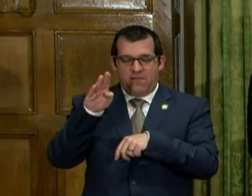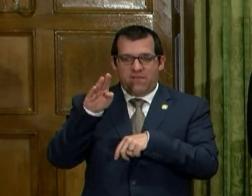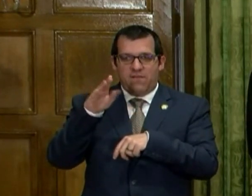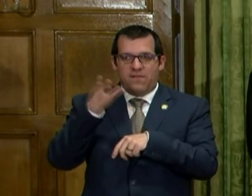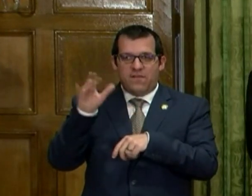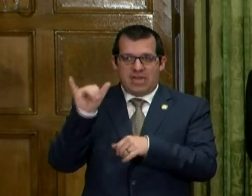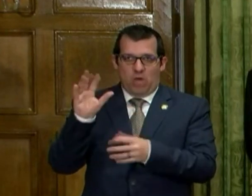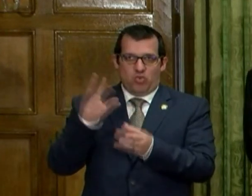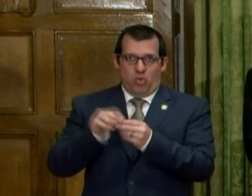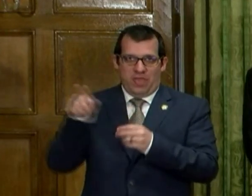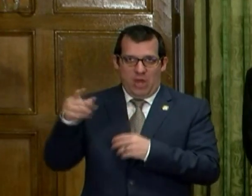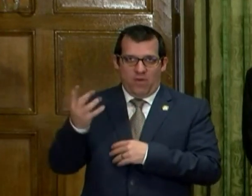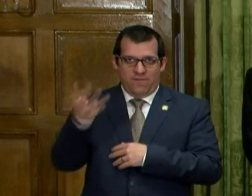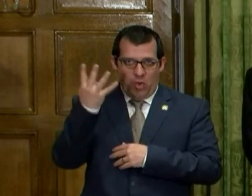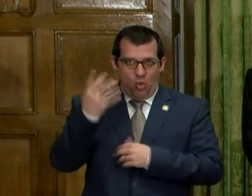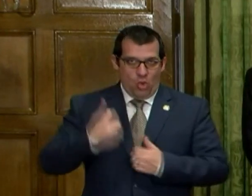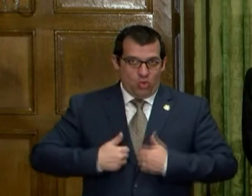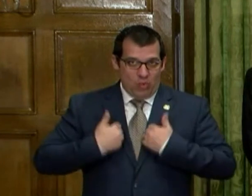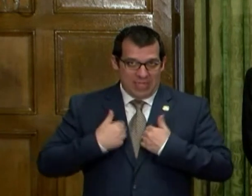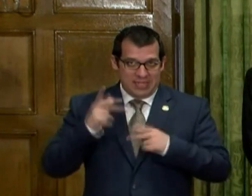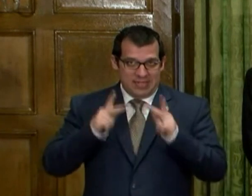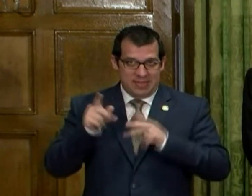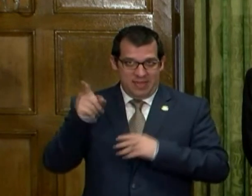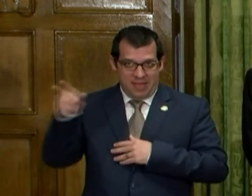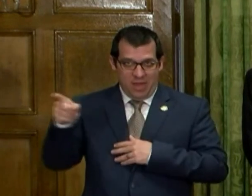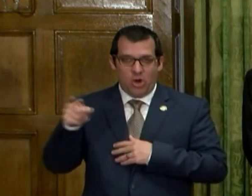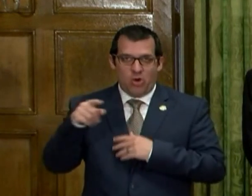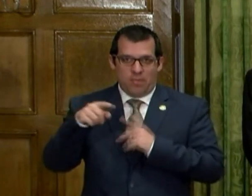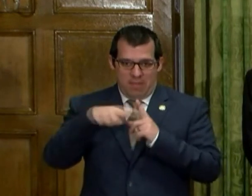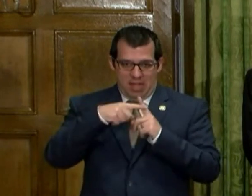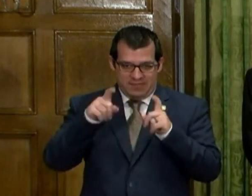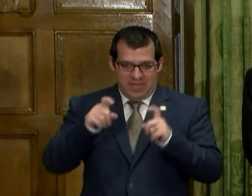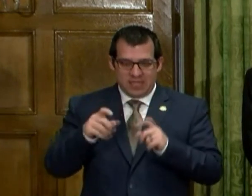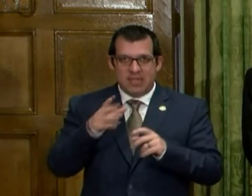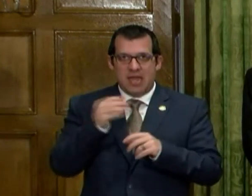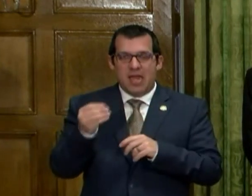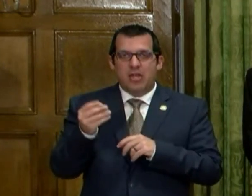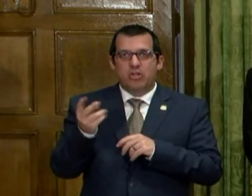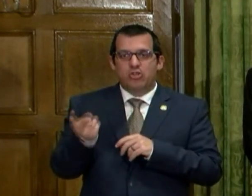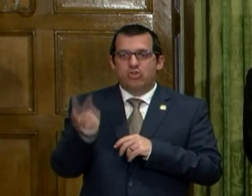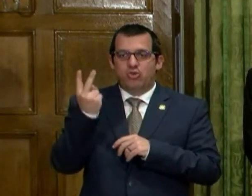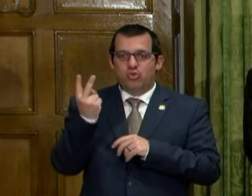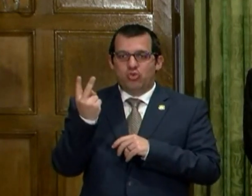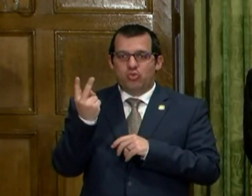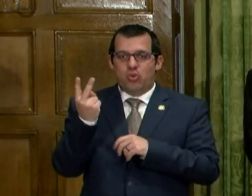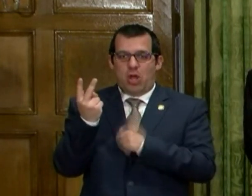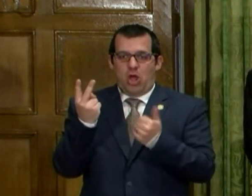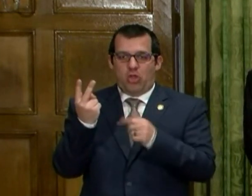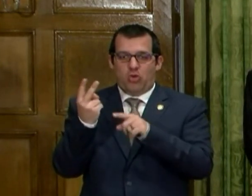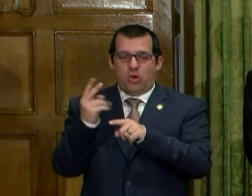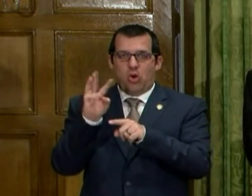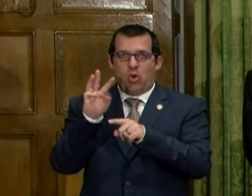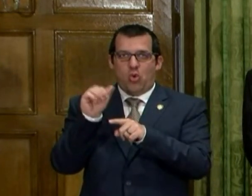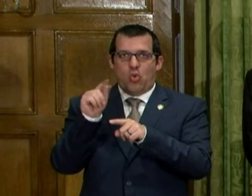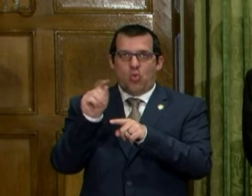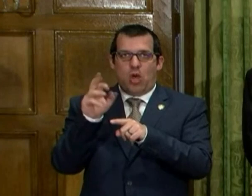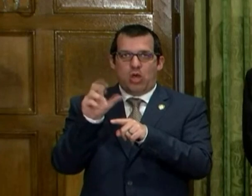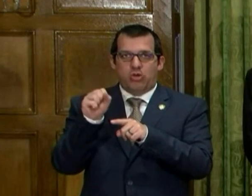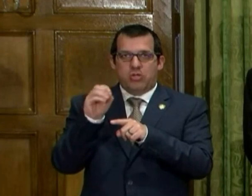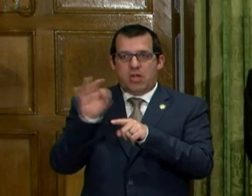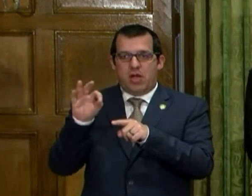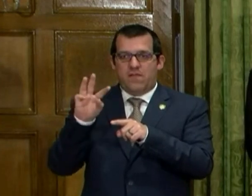up to 4 residents who have tested positive, and 2 of those are from the waters of